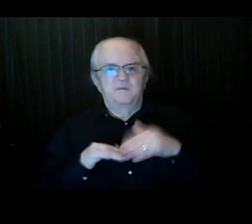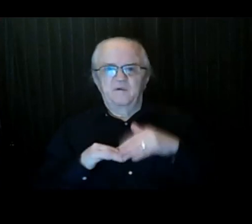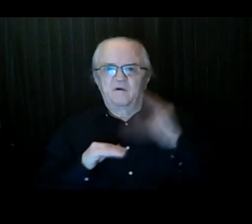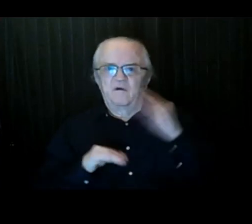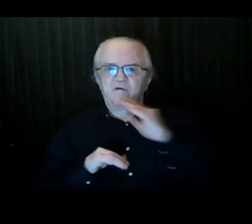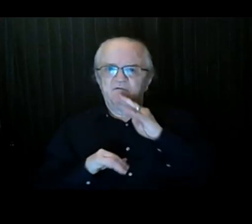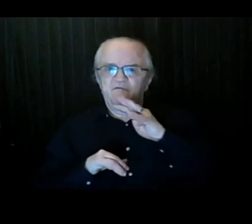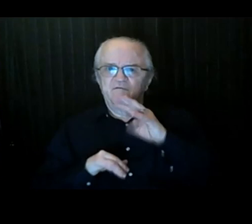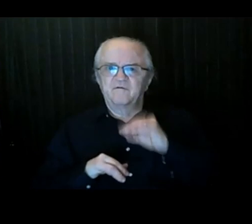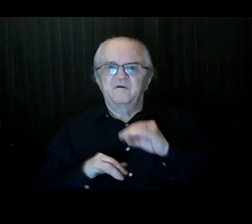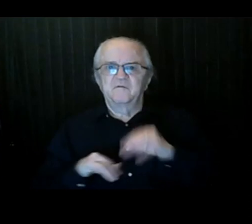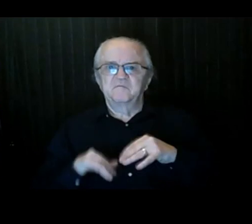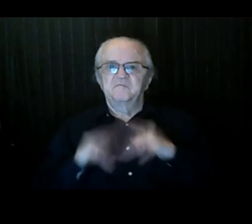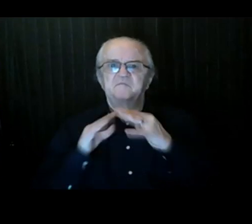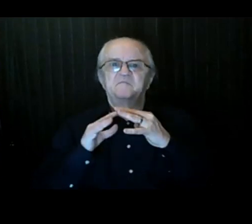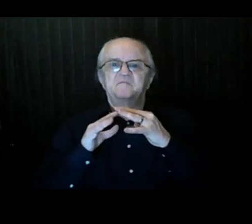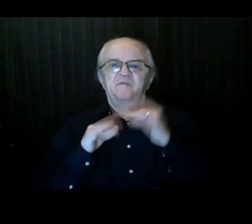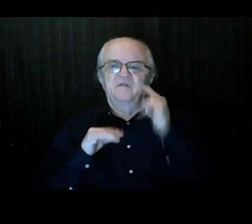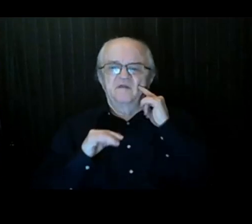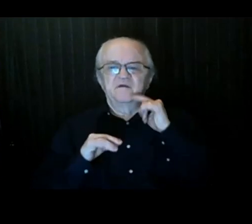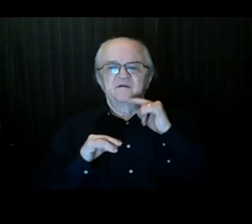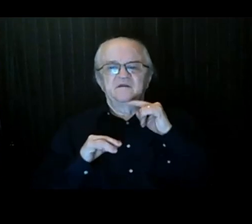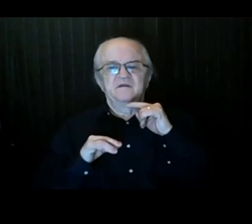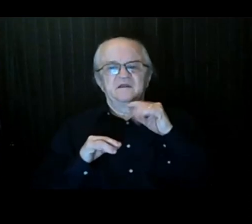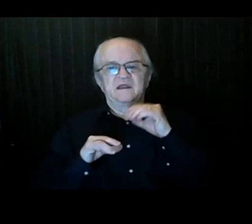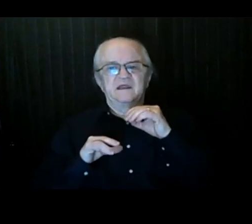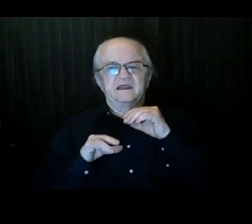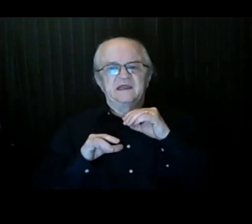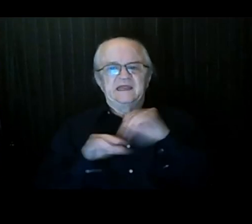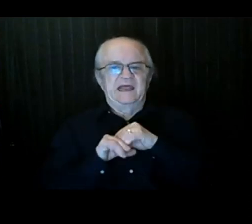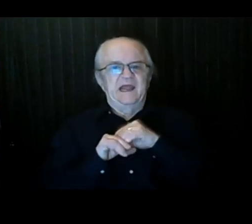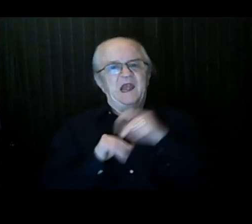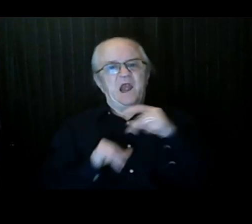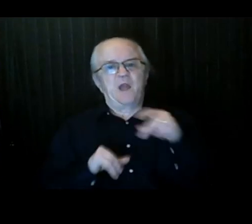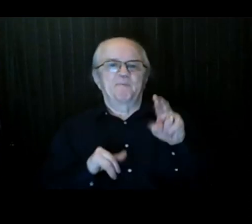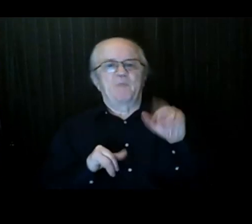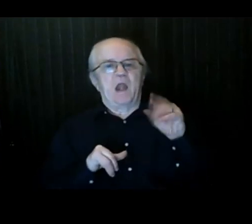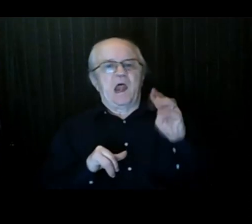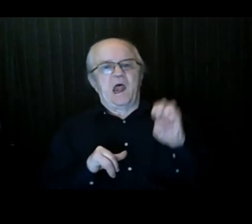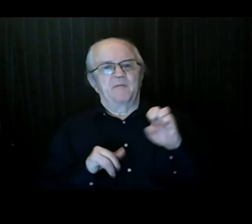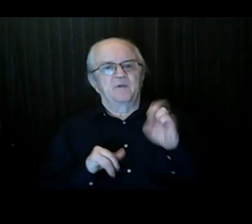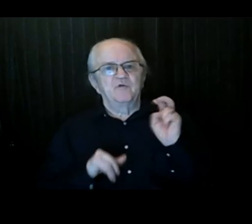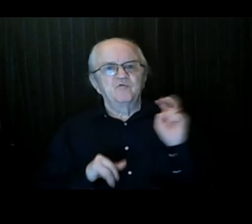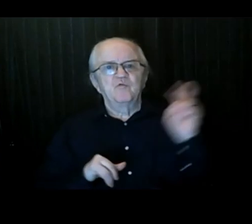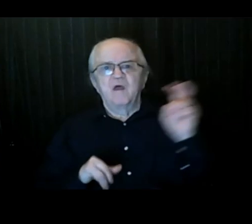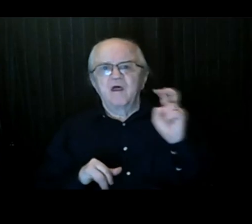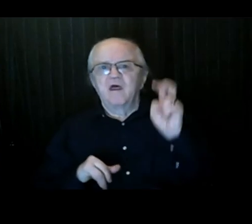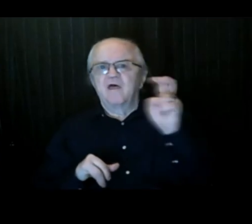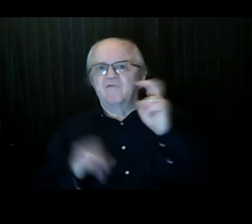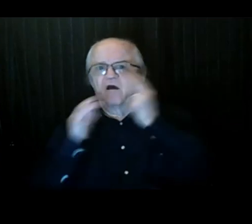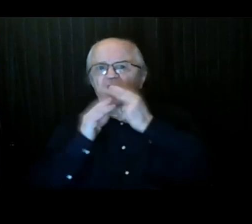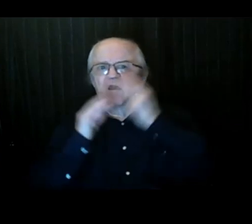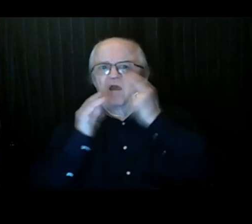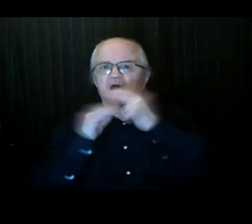we formed a troupe, and we thought In Our Prime was a funny name. And we started traveling to comedy festivals all over the country.